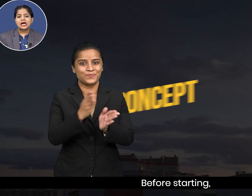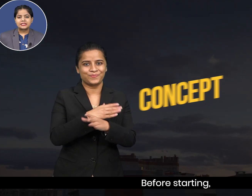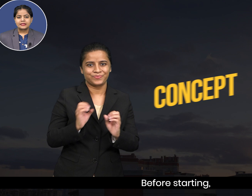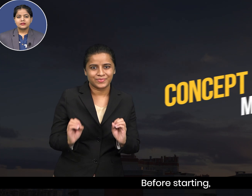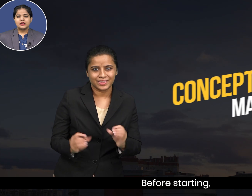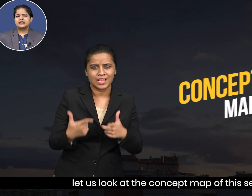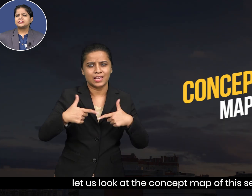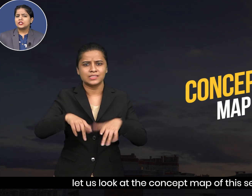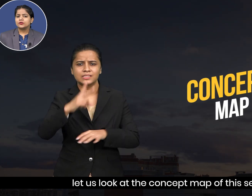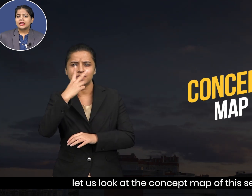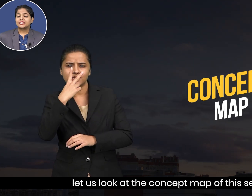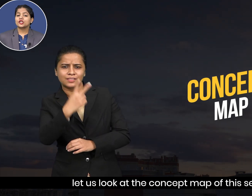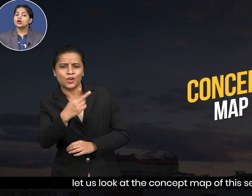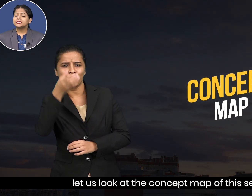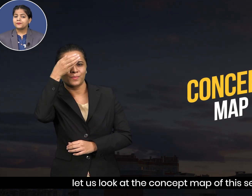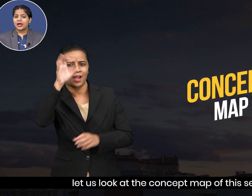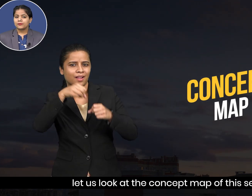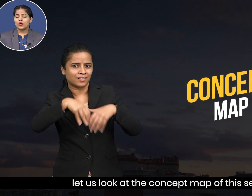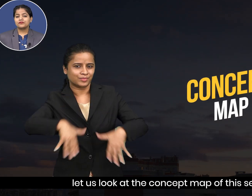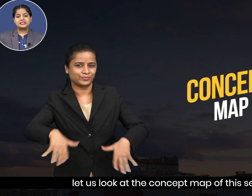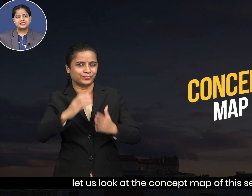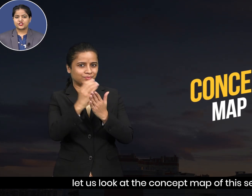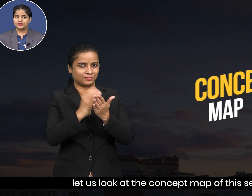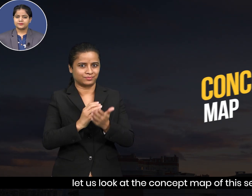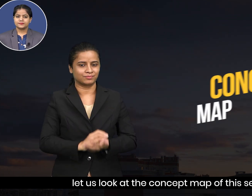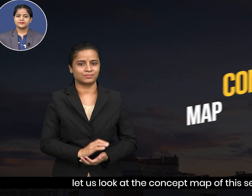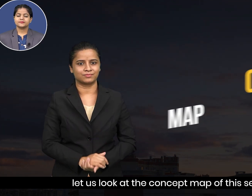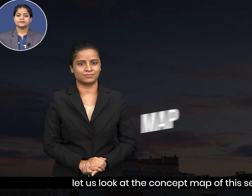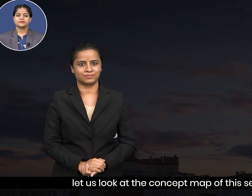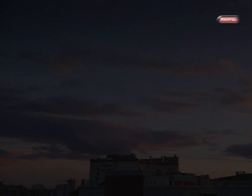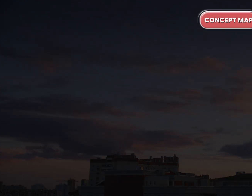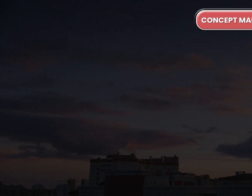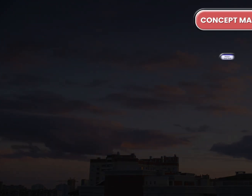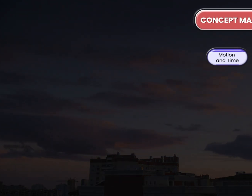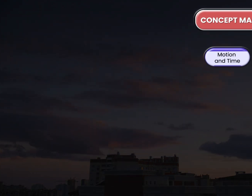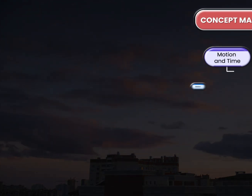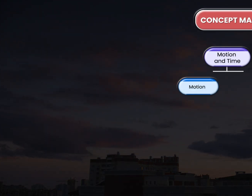Before starting, let us look at the concept map of this session.